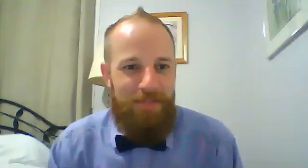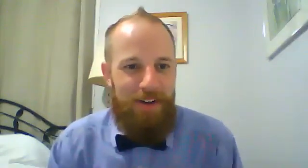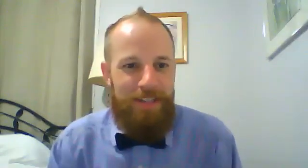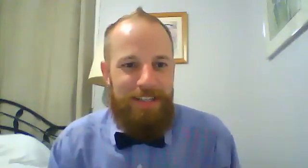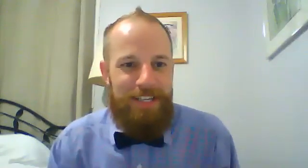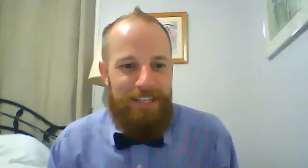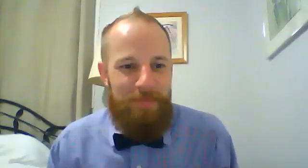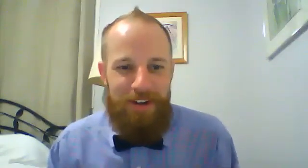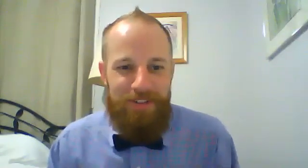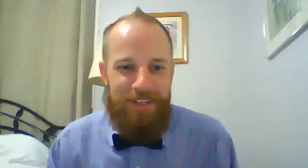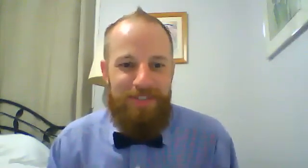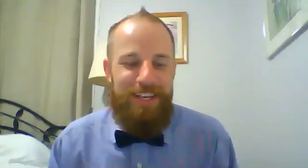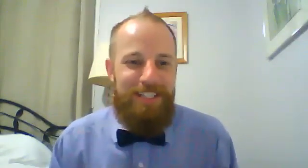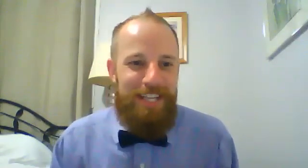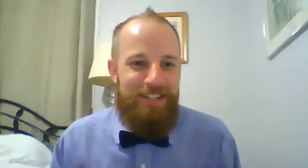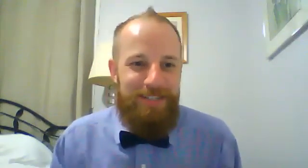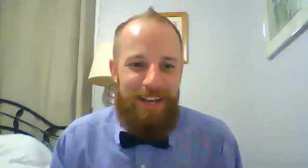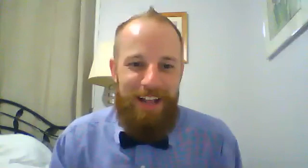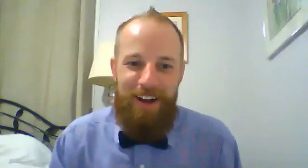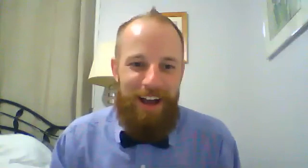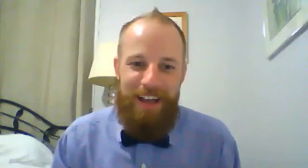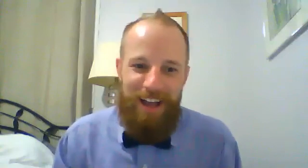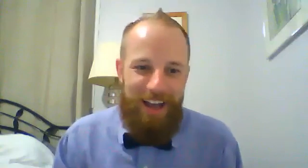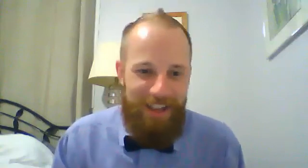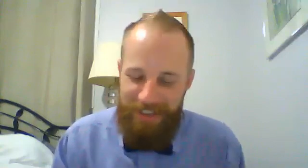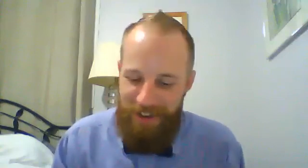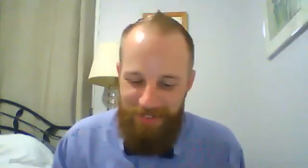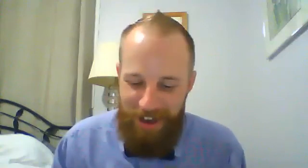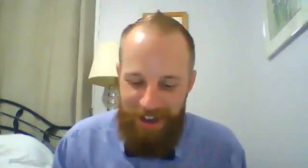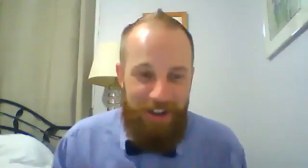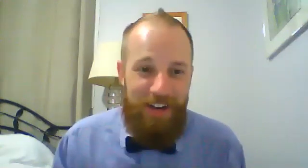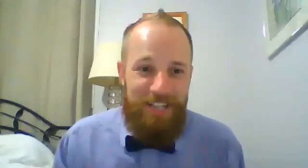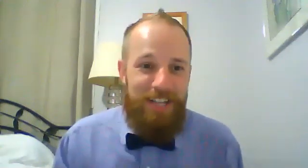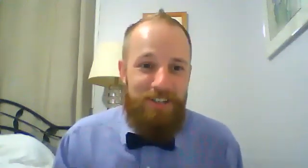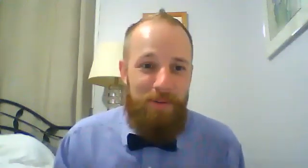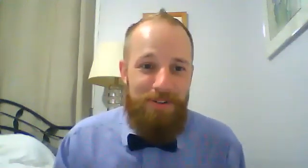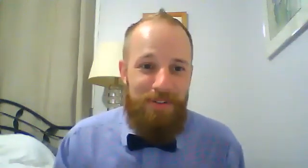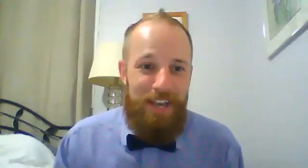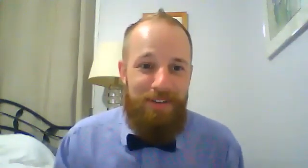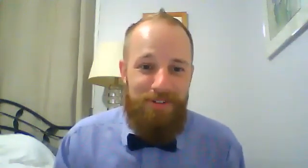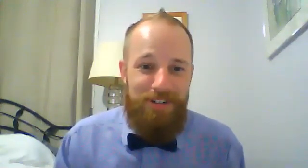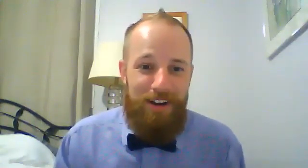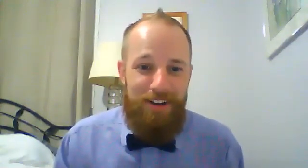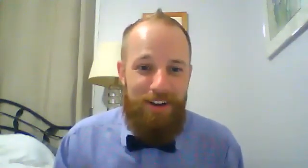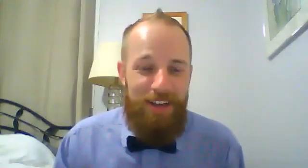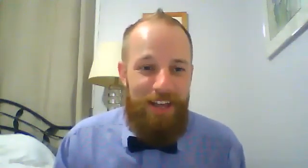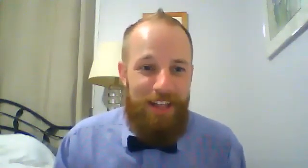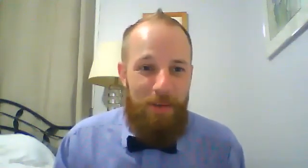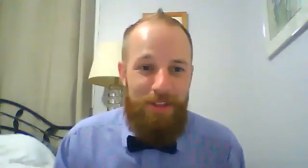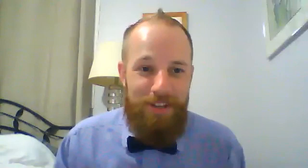the disease, but he also leaves you in stitches, man. You have a great sense of humor. So thank you for sharing that with us